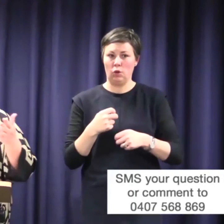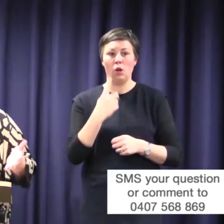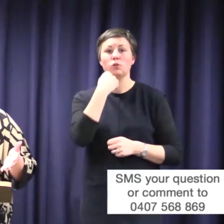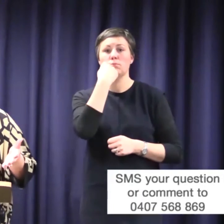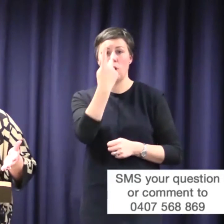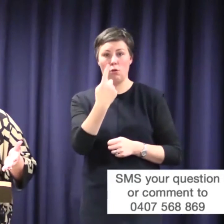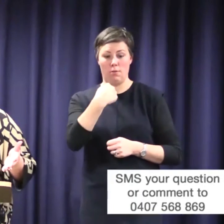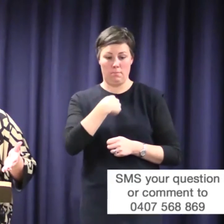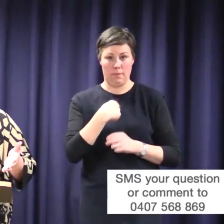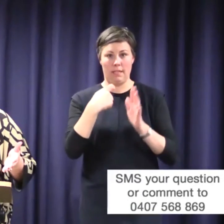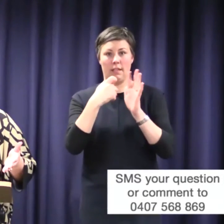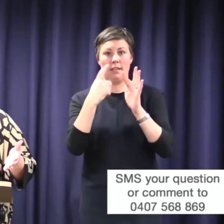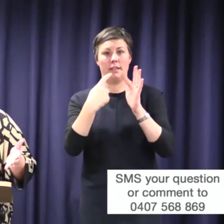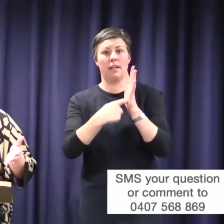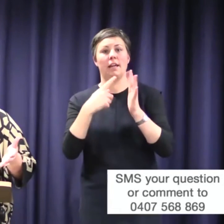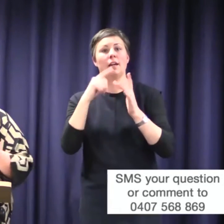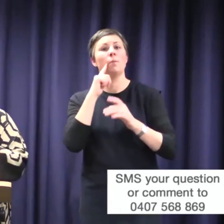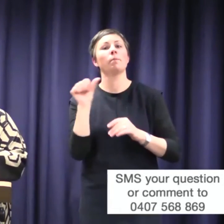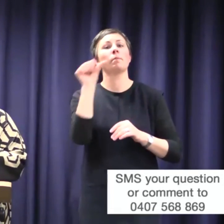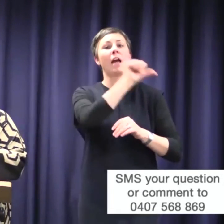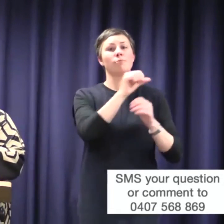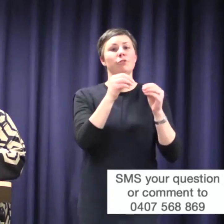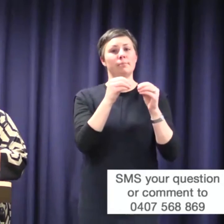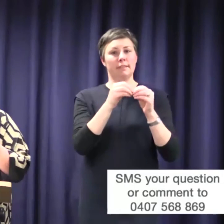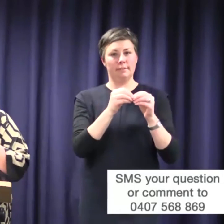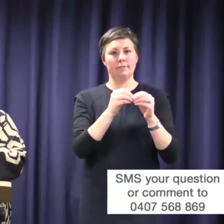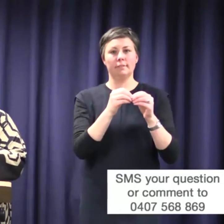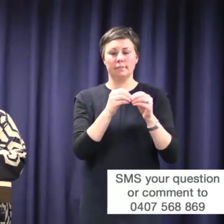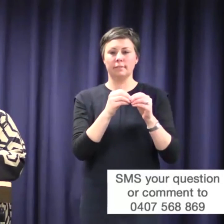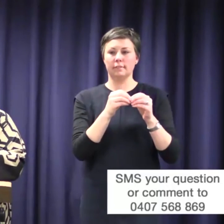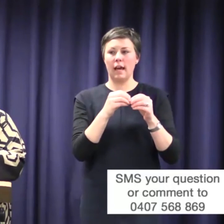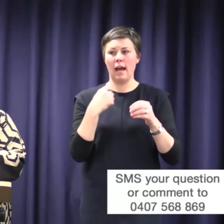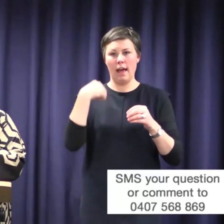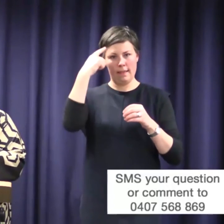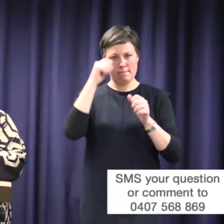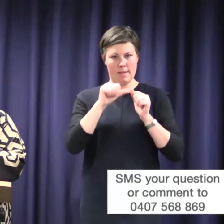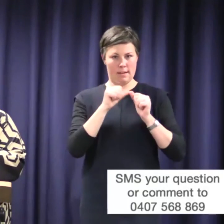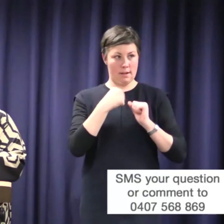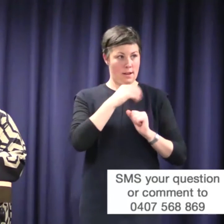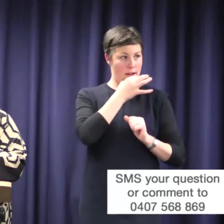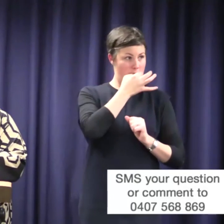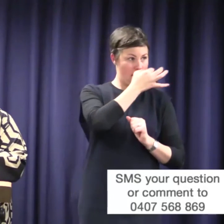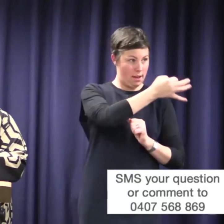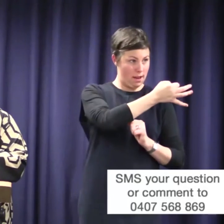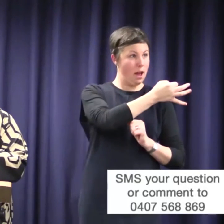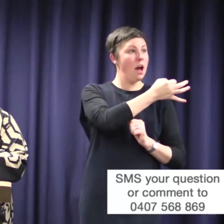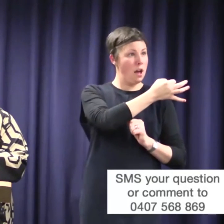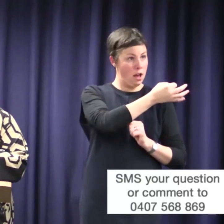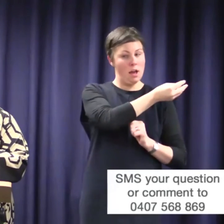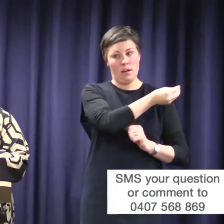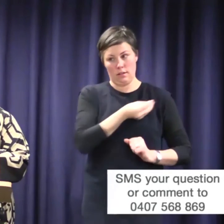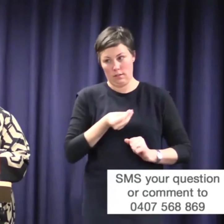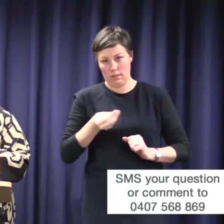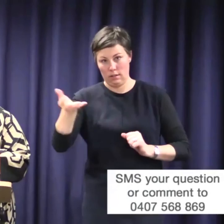Brisbane tomorrow, and we will seek Julie, if it's all right for us, maybe to get that information back to you. Would that be